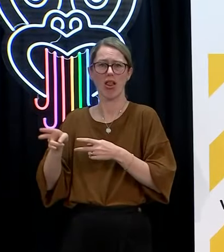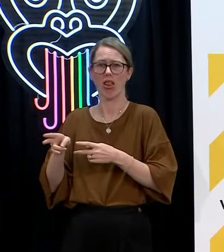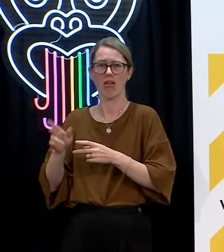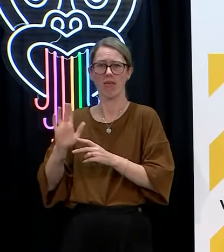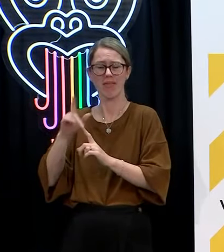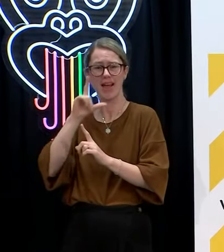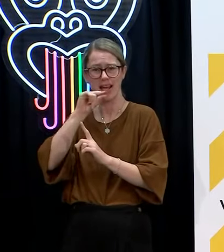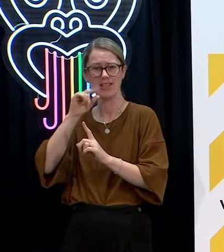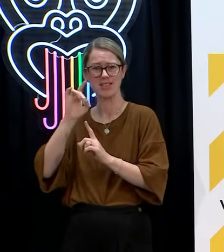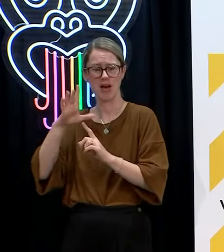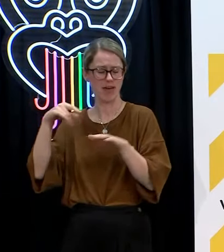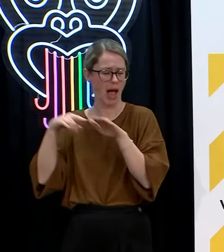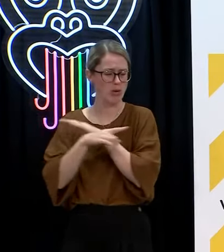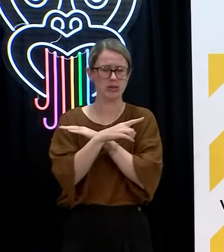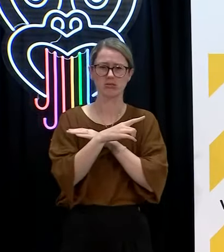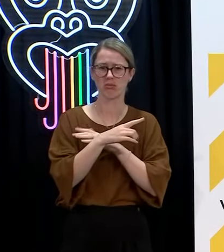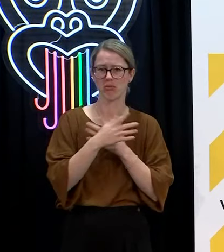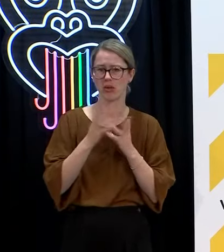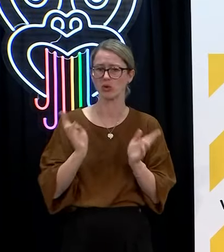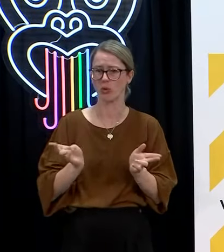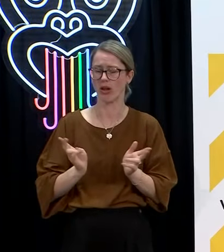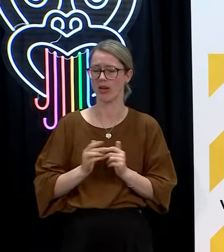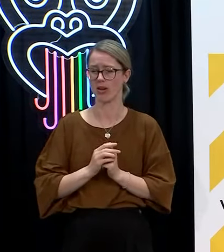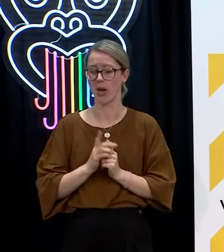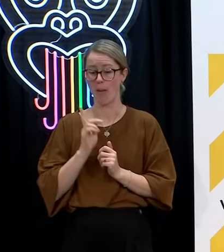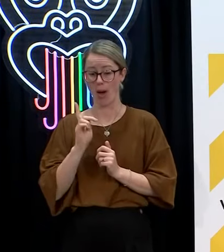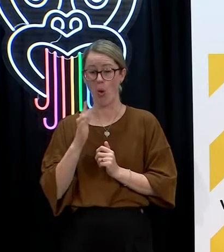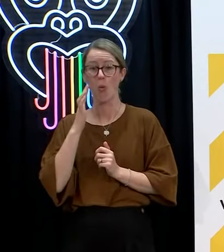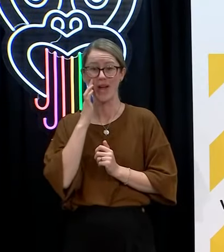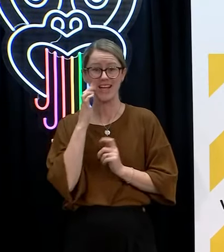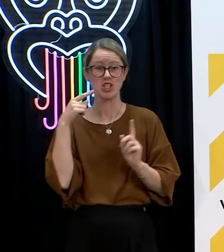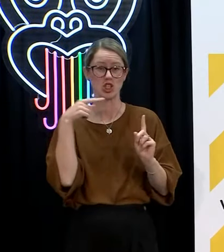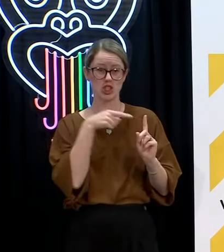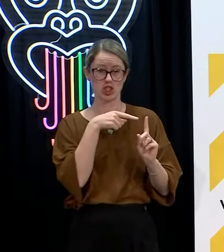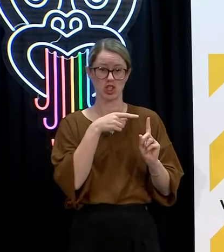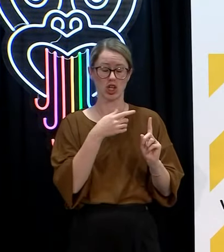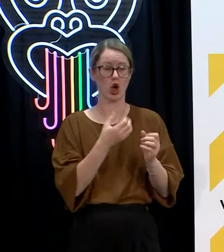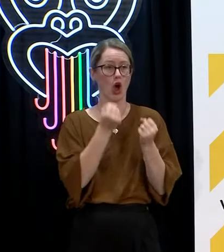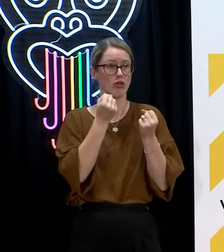of course, self-discharge. I think the important thing here is, as soon as the positive result was